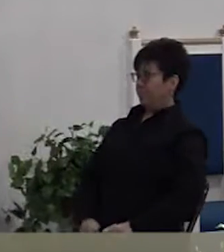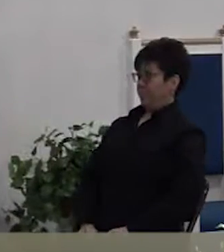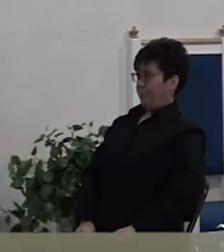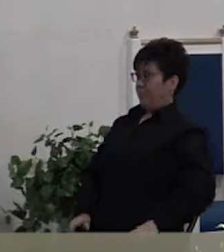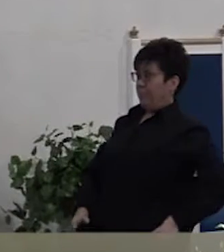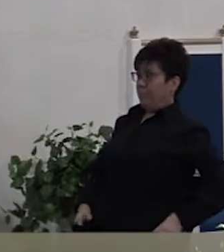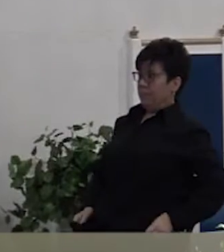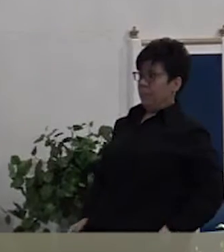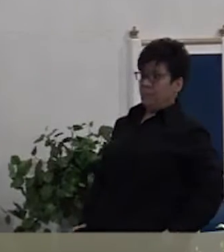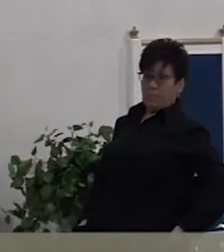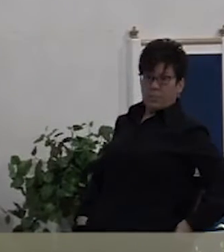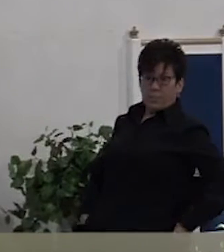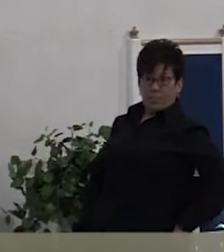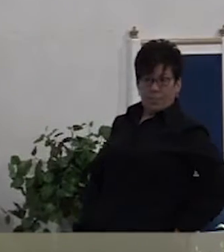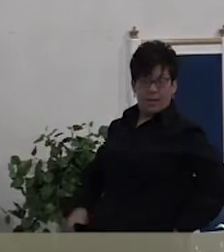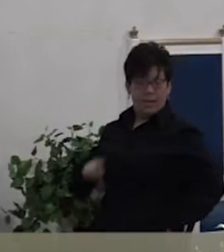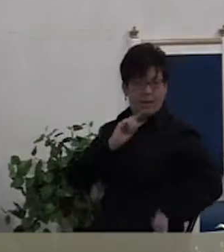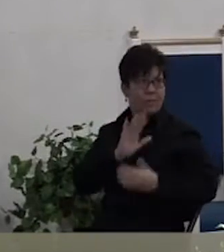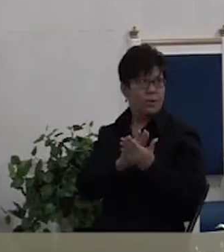Praise the Lord, everyone.